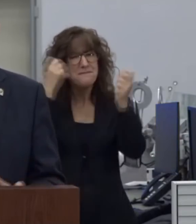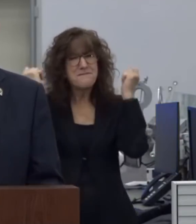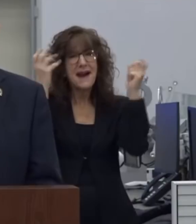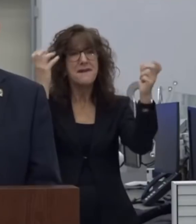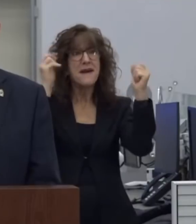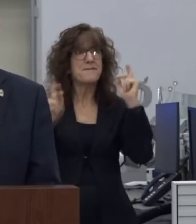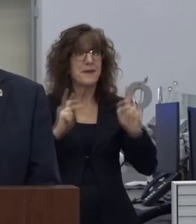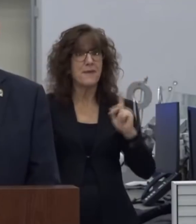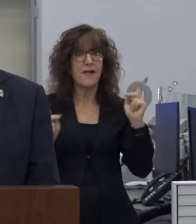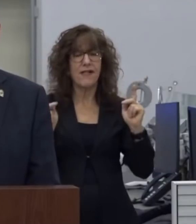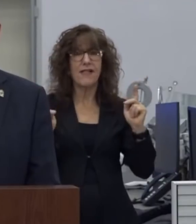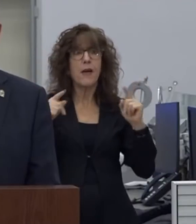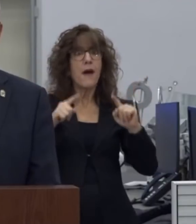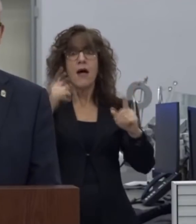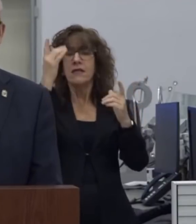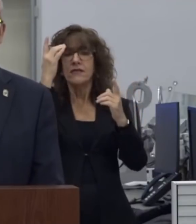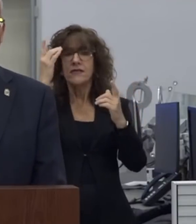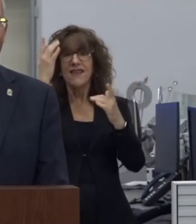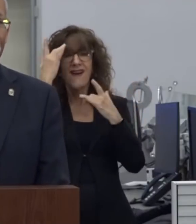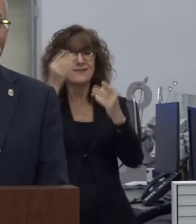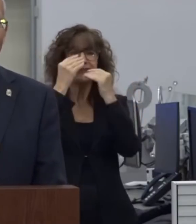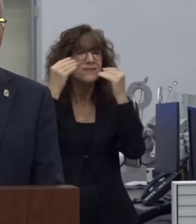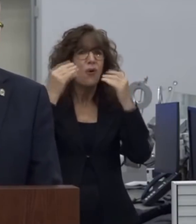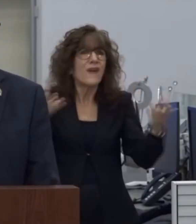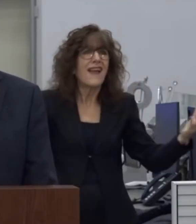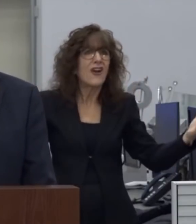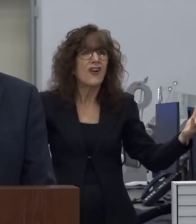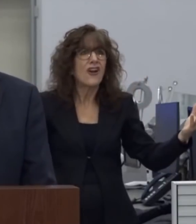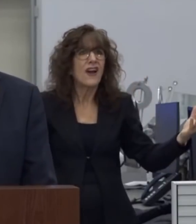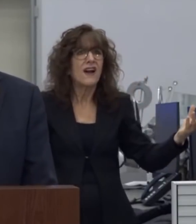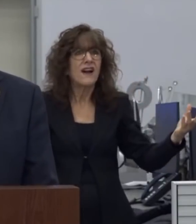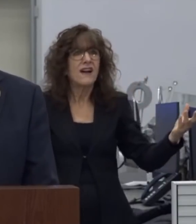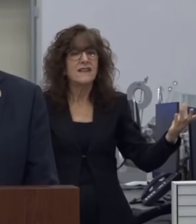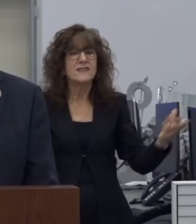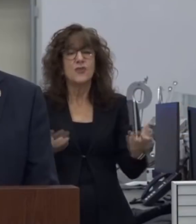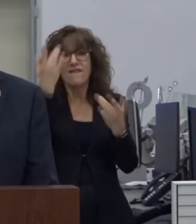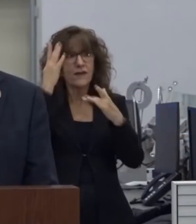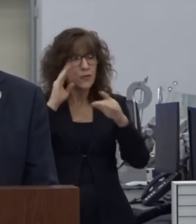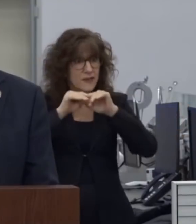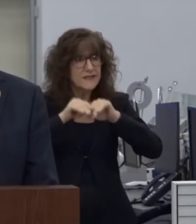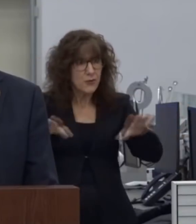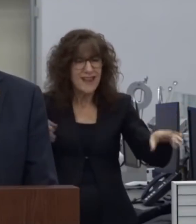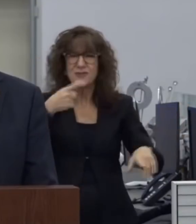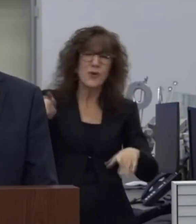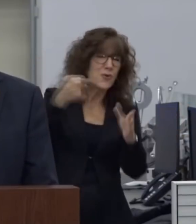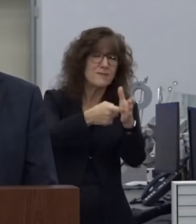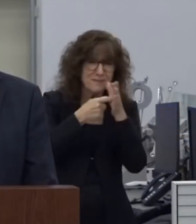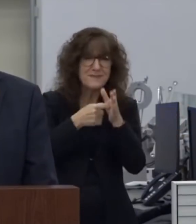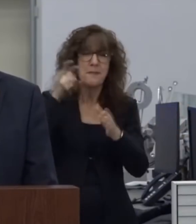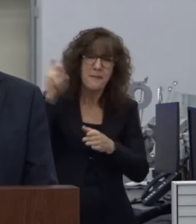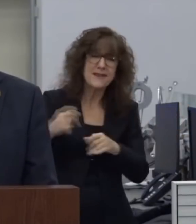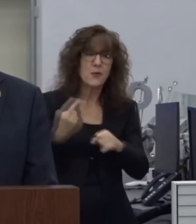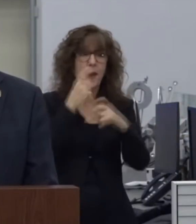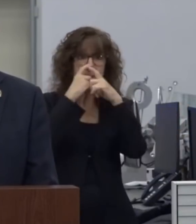people. In the meantime, the virus doesn't care about any of this, so it's going to spread, so you have to wear the mask.